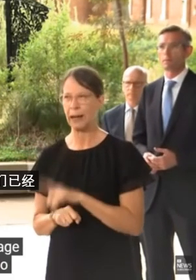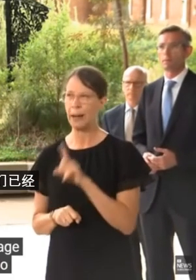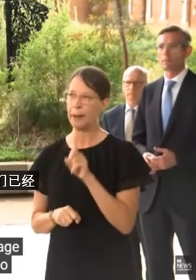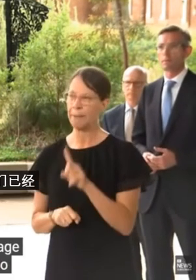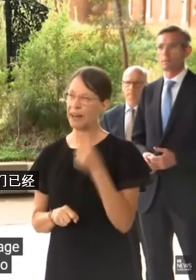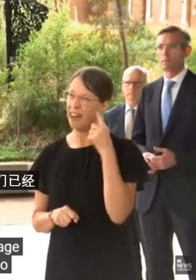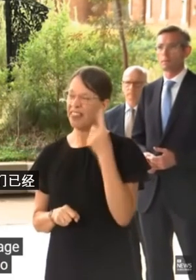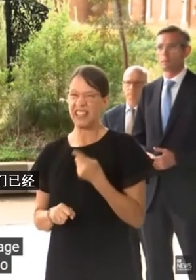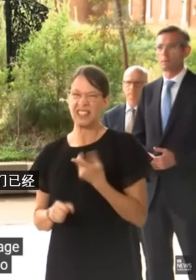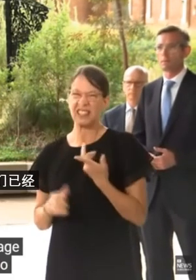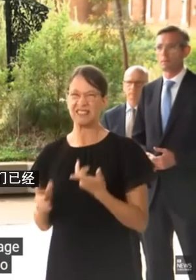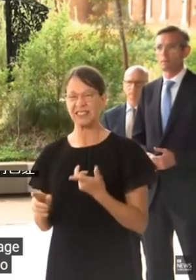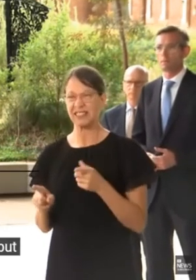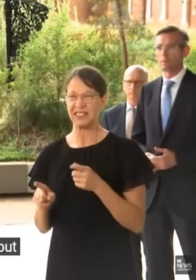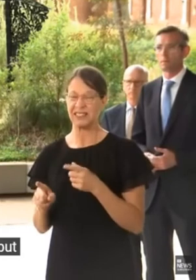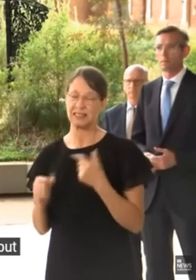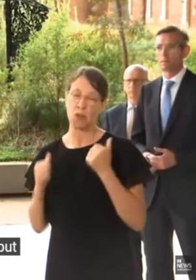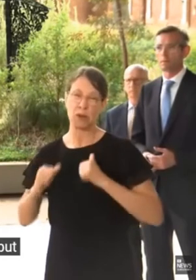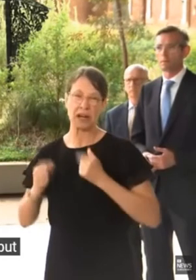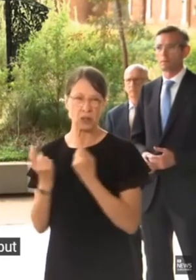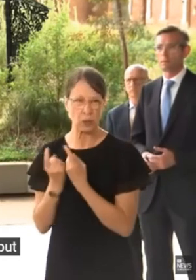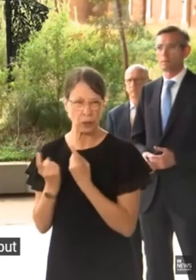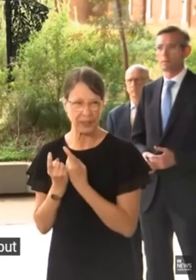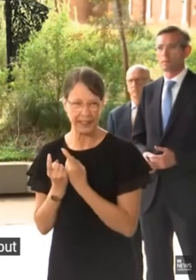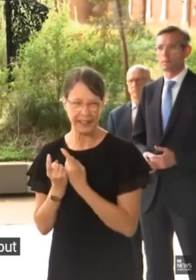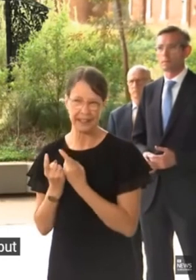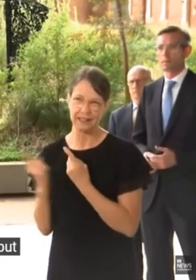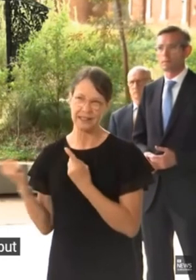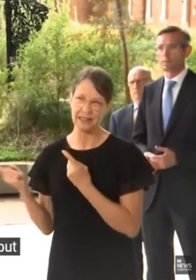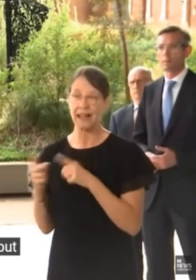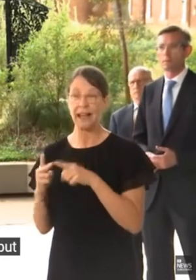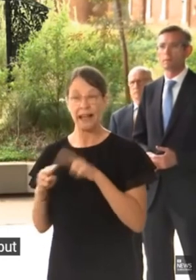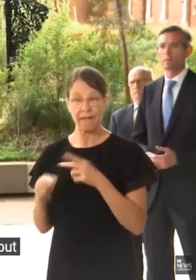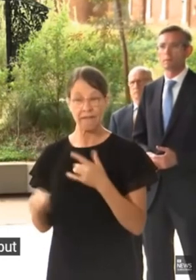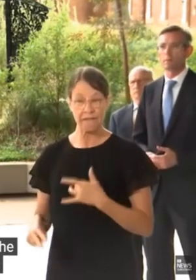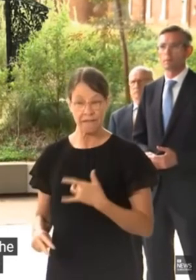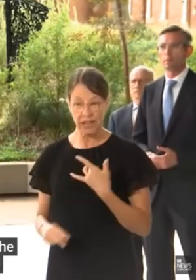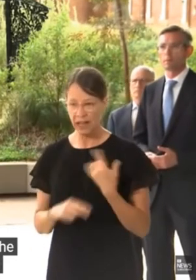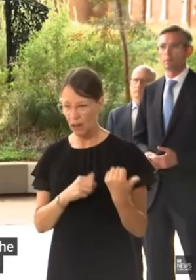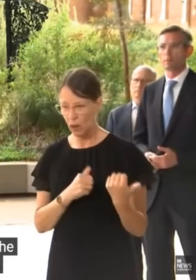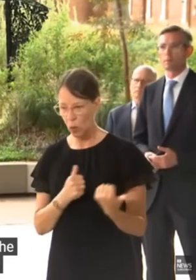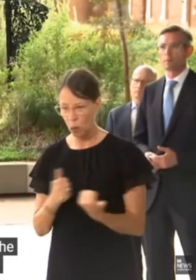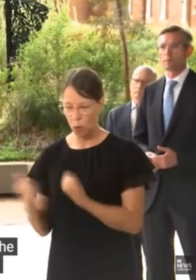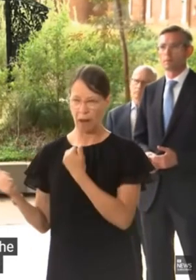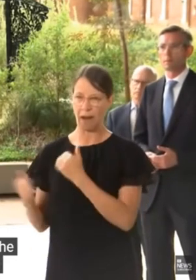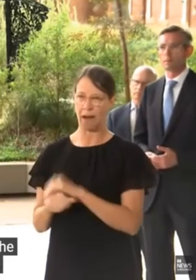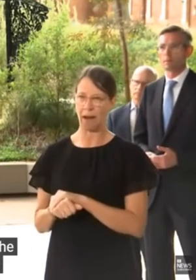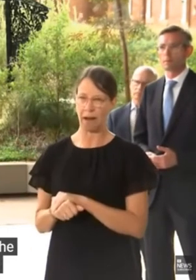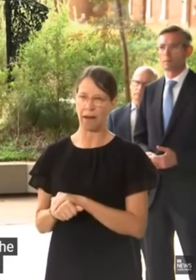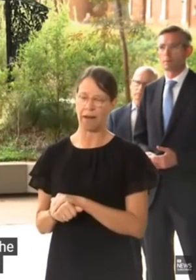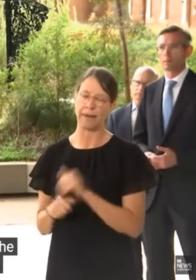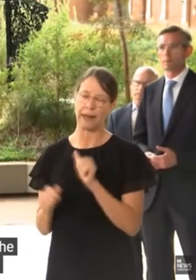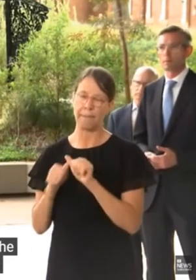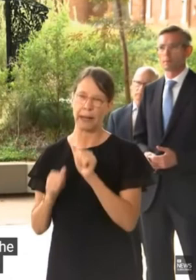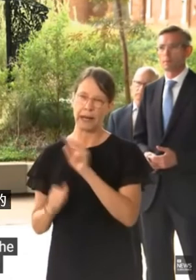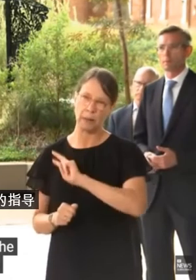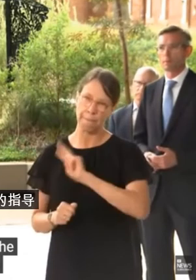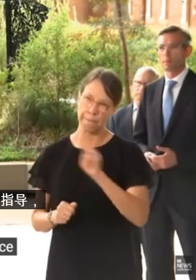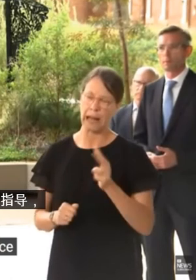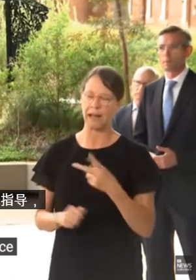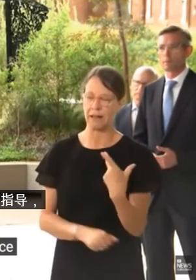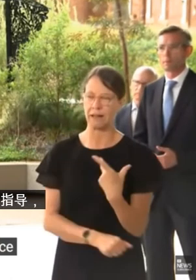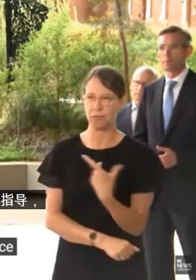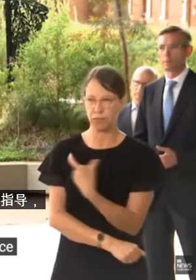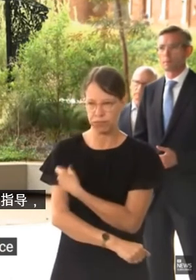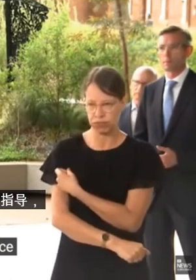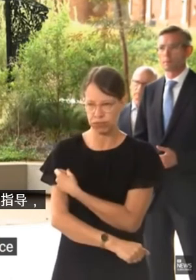have COVID, but many people are a bit fatigued of the next two to 4 weeks, we're just giving that guidance of 4 to 6 weeks. In terms